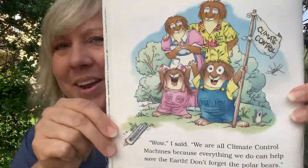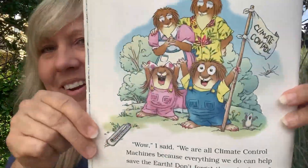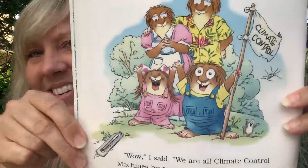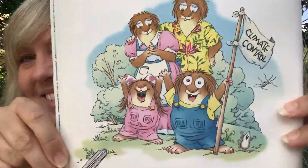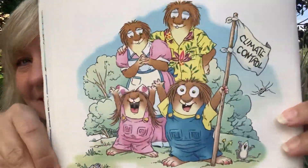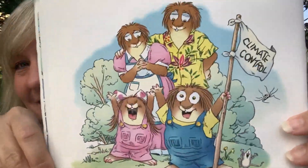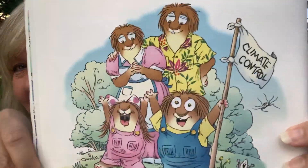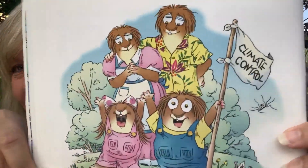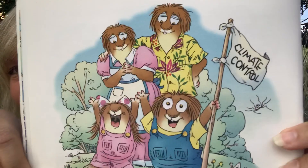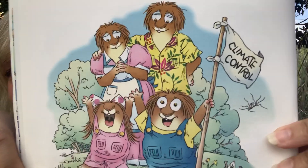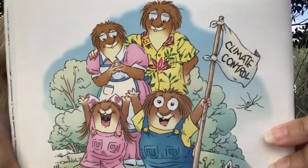bears.